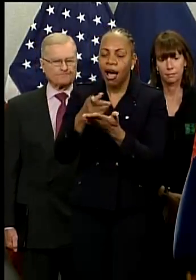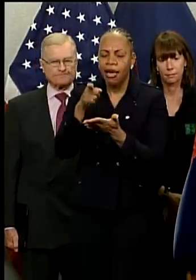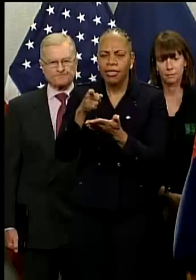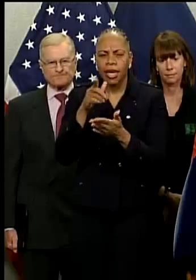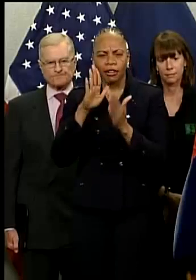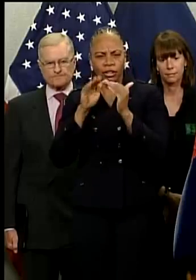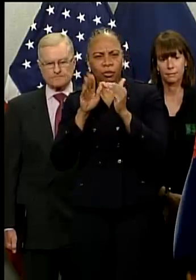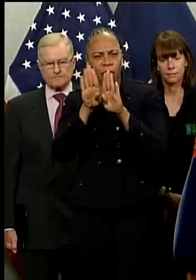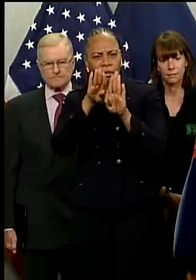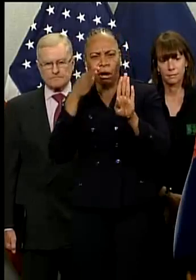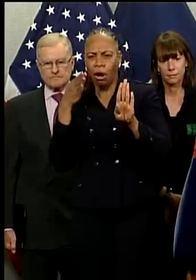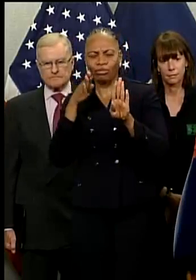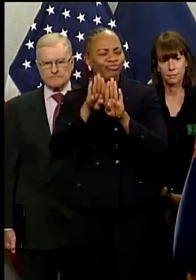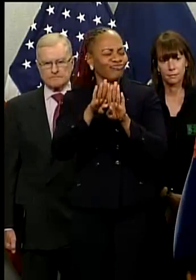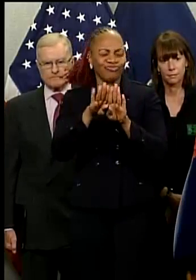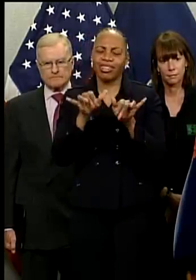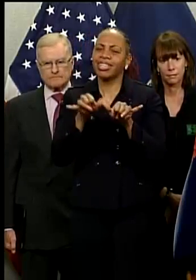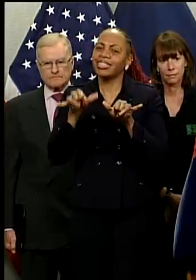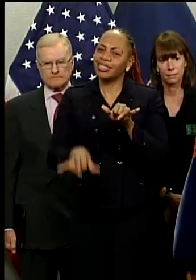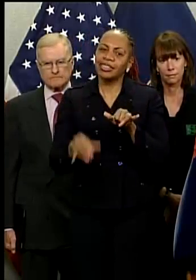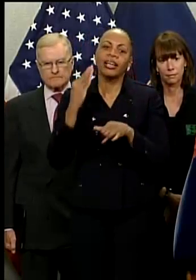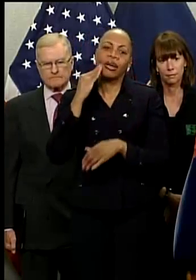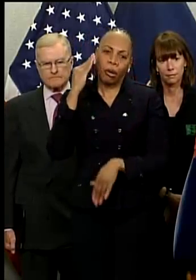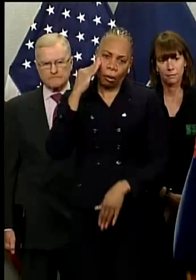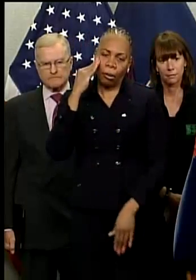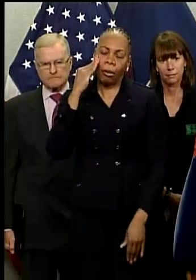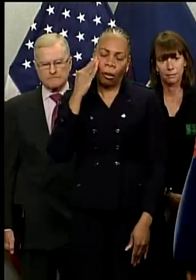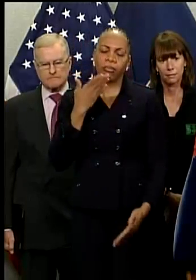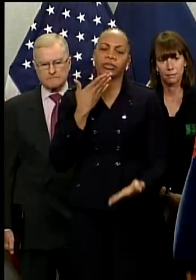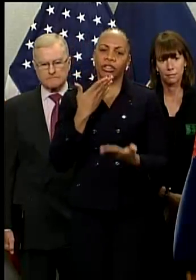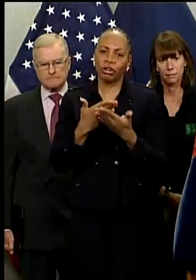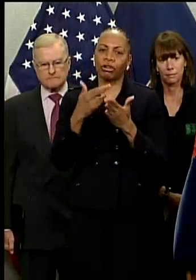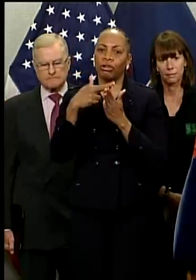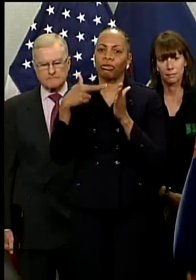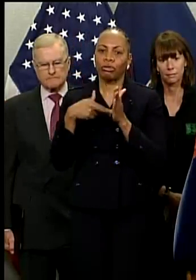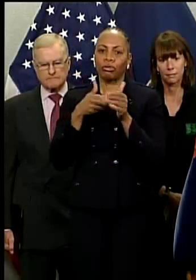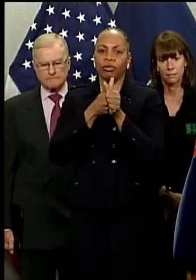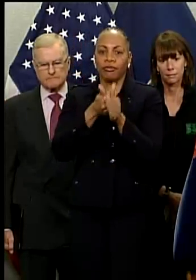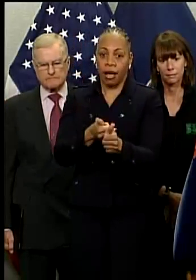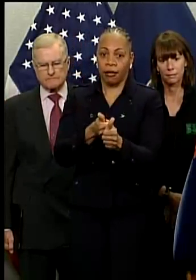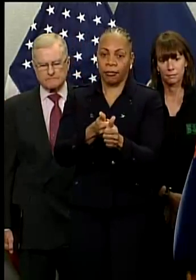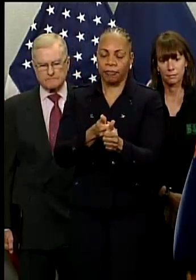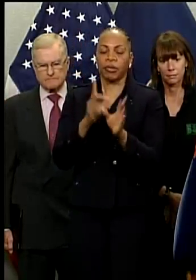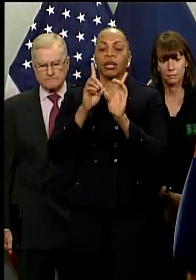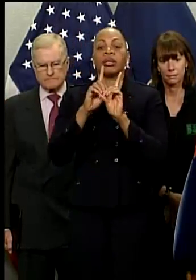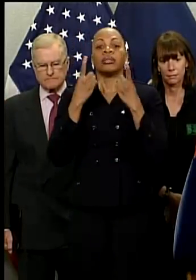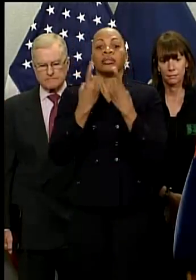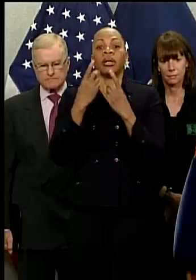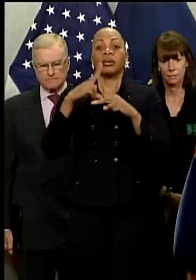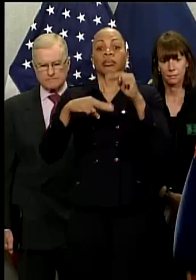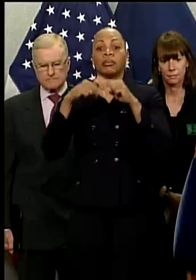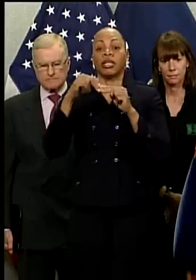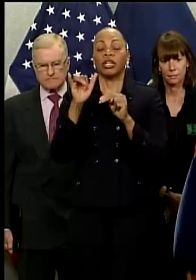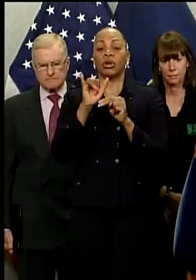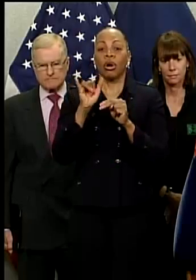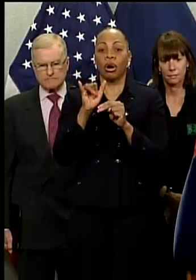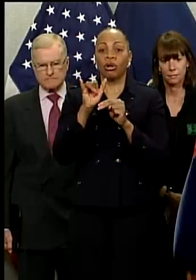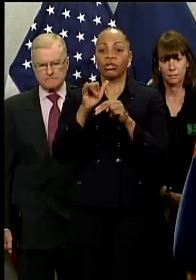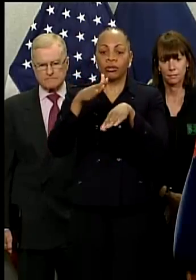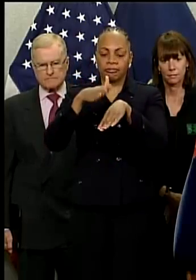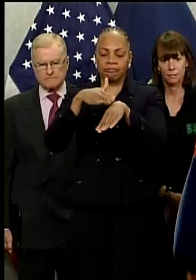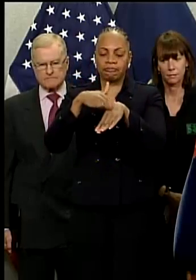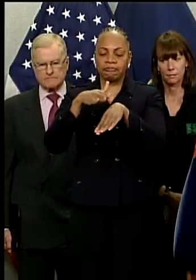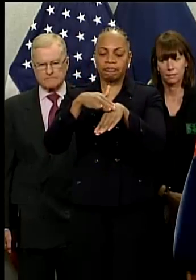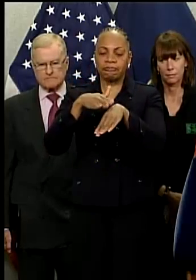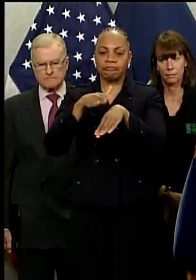them open. Stay at home is a good thing, a good rule. The Department of Buildings has also issued an advisory warning